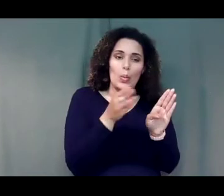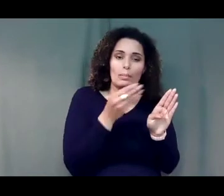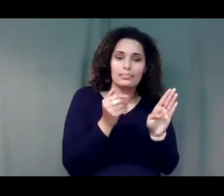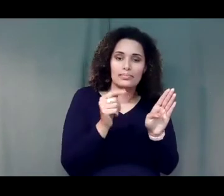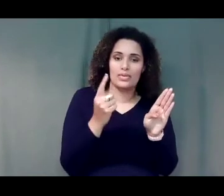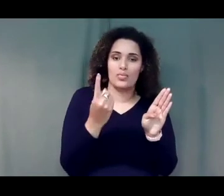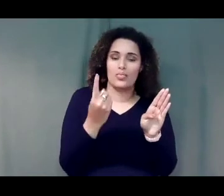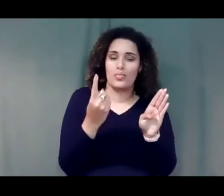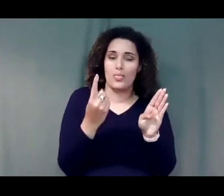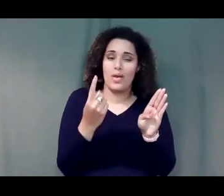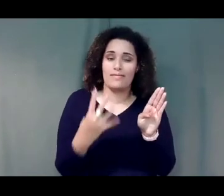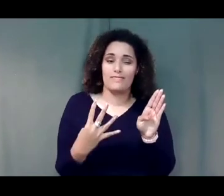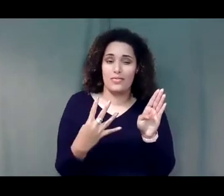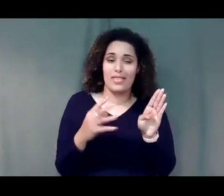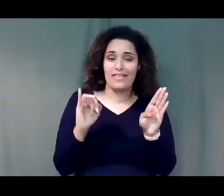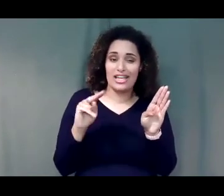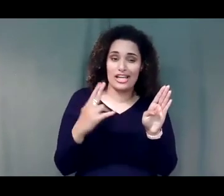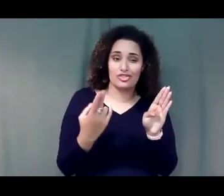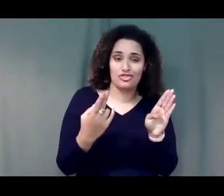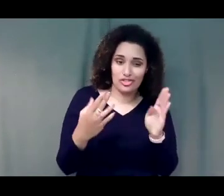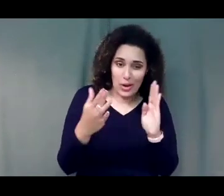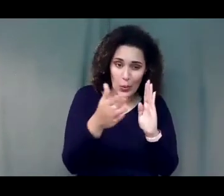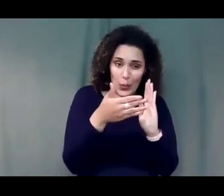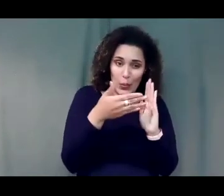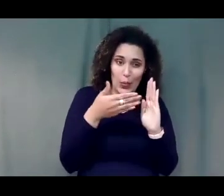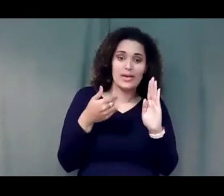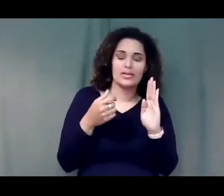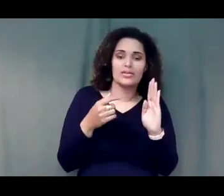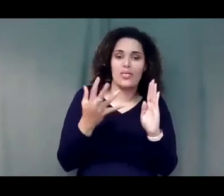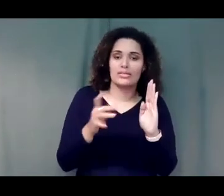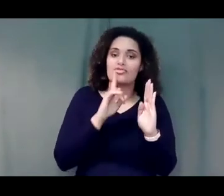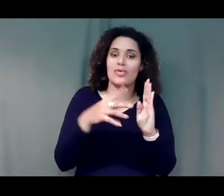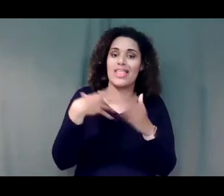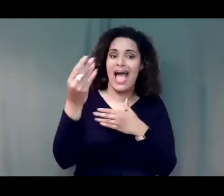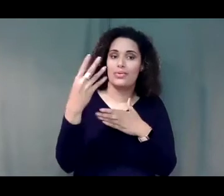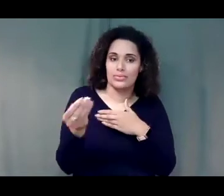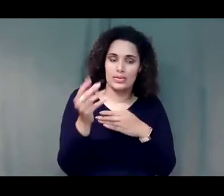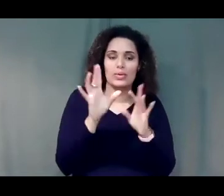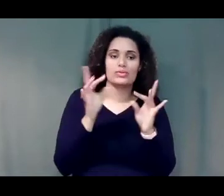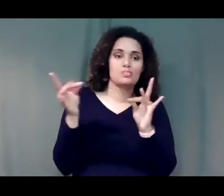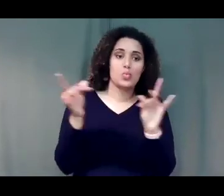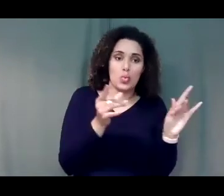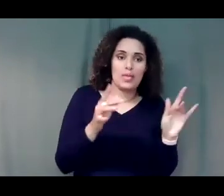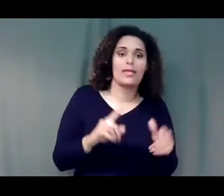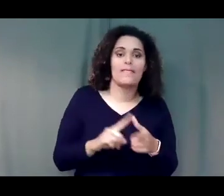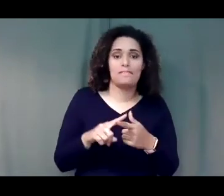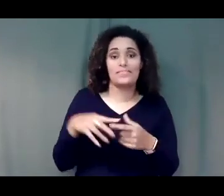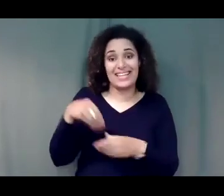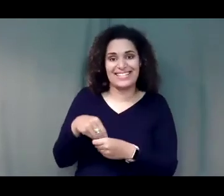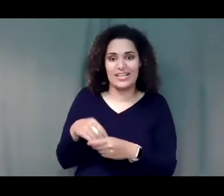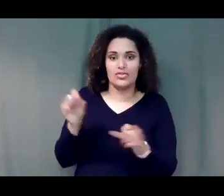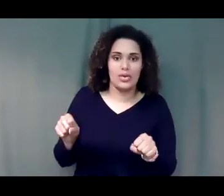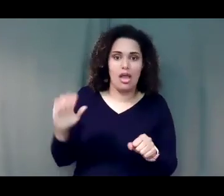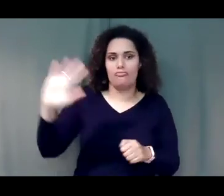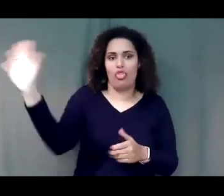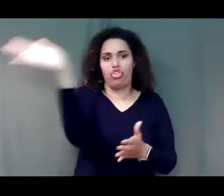1/4 of an inch at most at one time. So you want to make sure that the outside is pretty smooth. And then the inside, you can put a whole bunch of